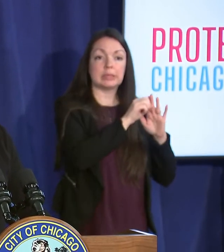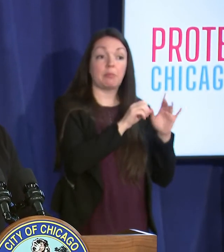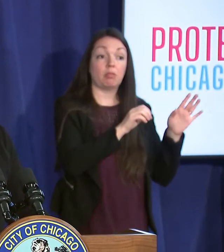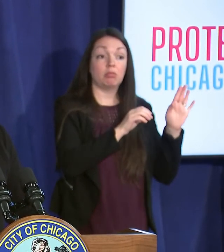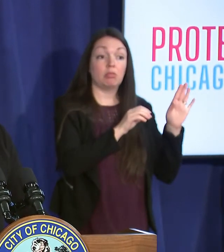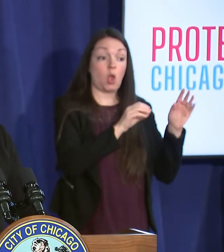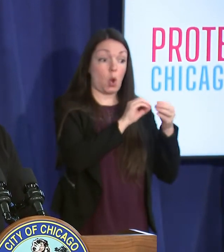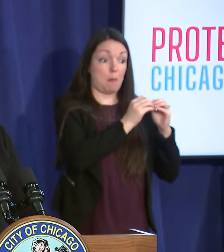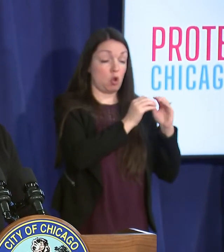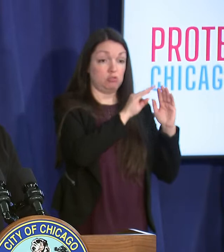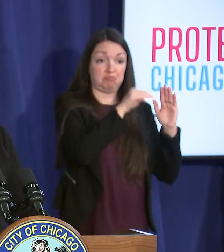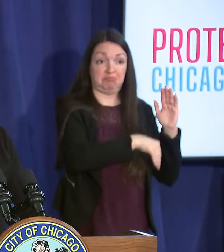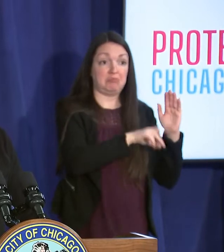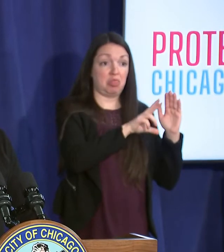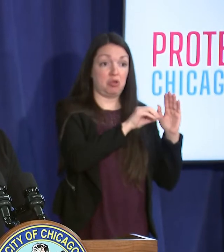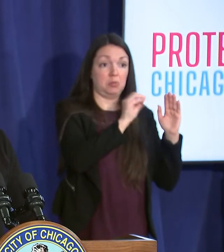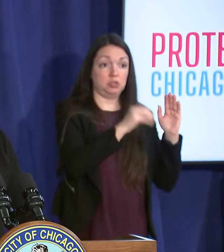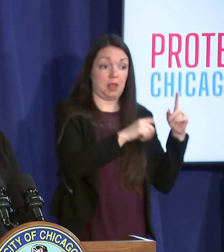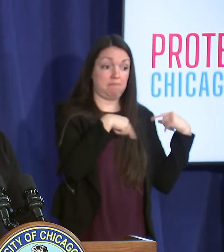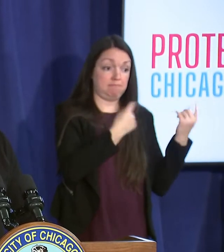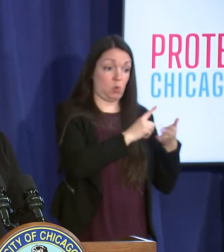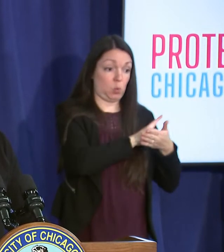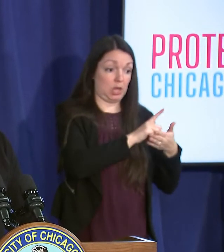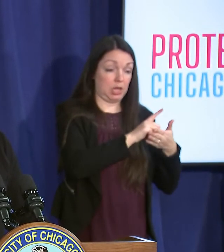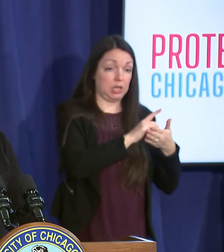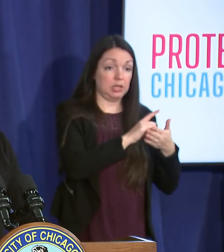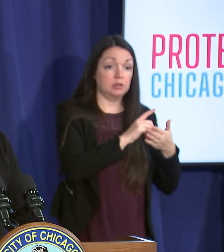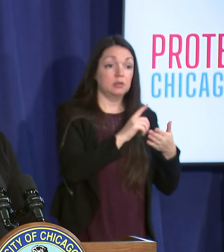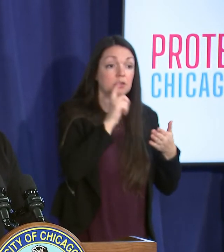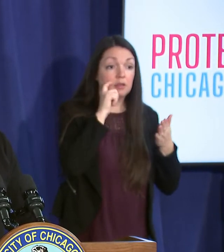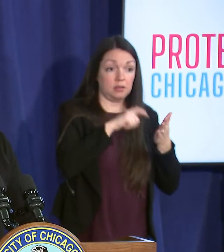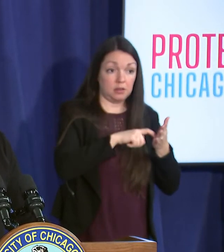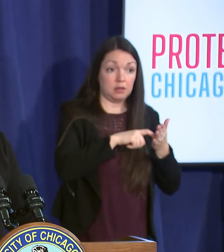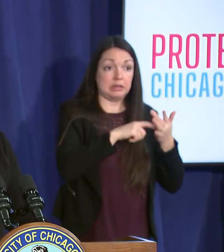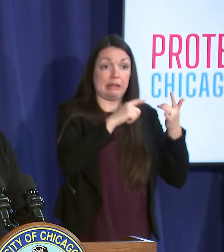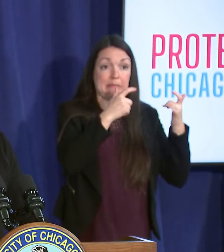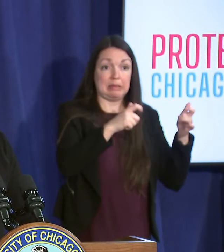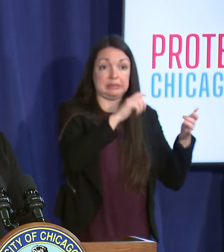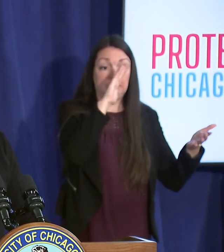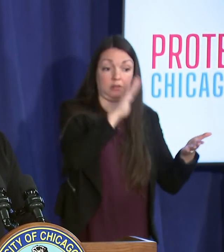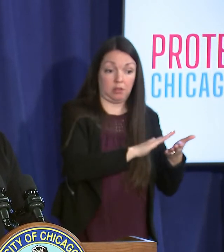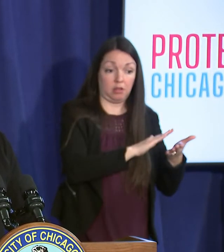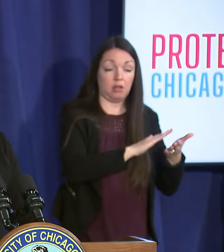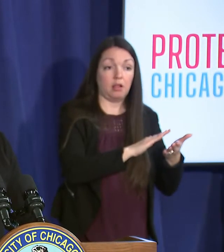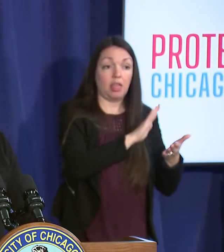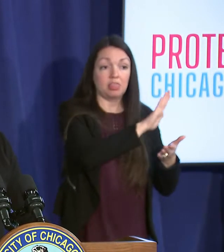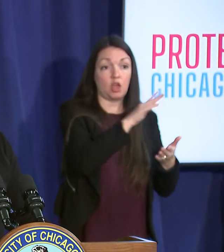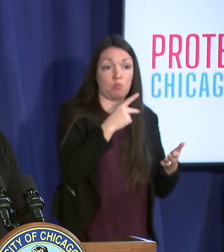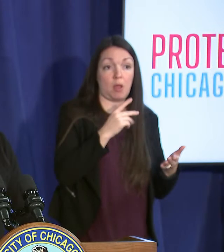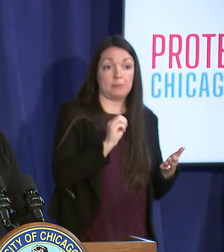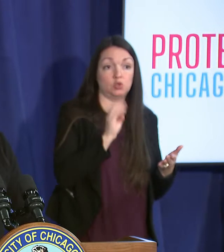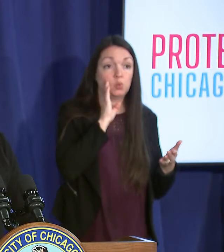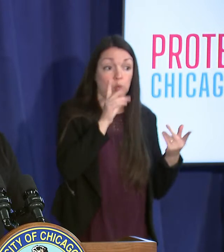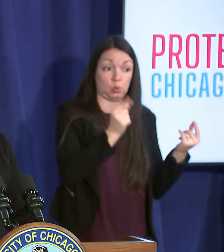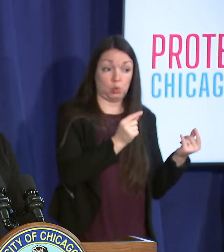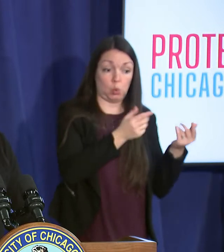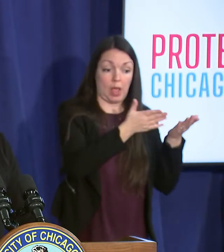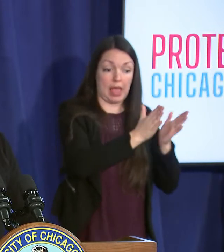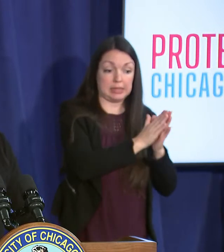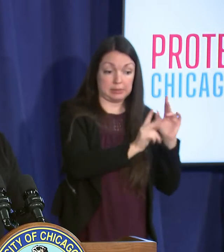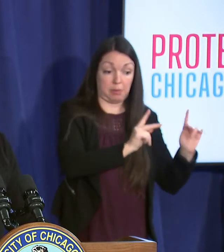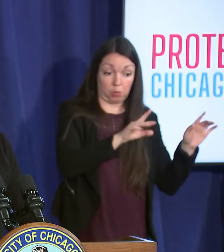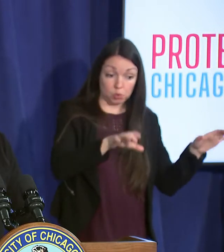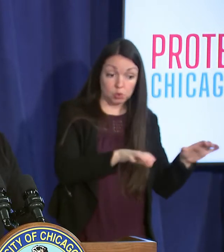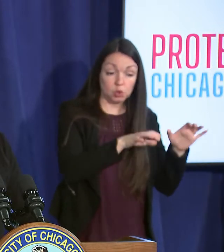about 30% over the last week. There's been a signal of a massive reduction in what the Prime Minister is going to be asking of people there. They're